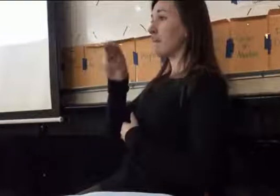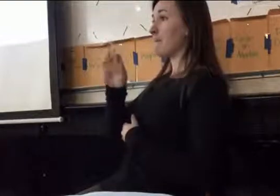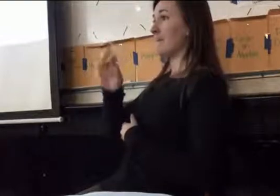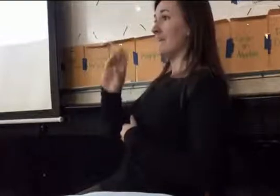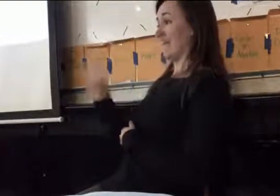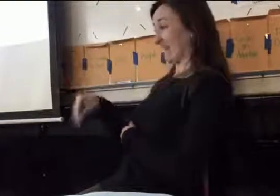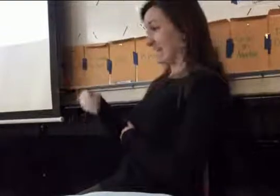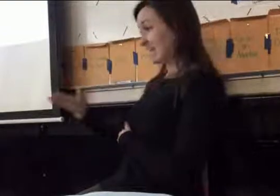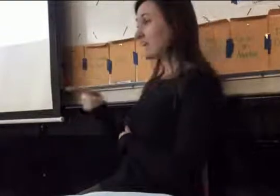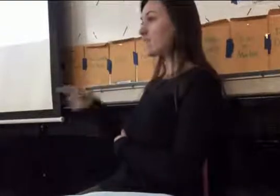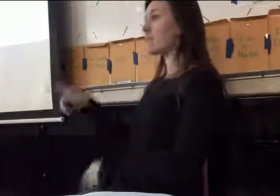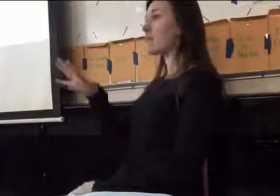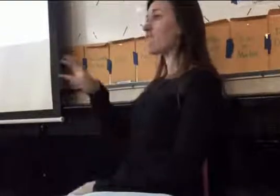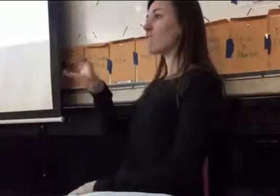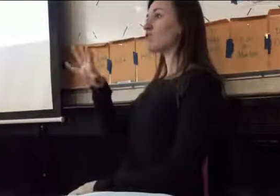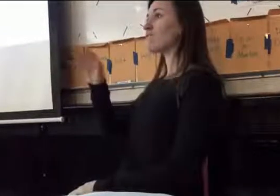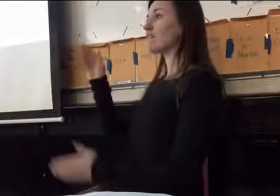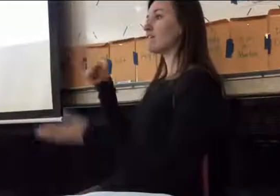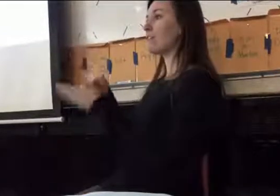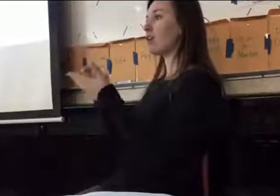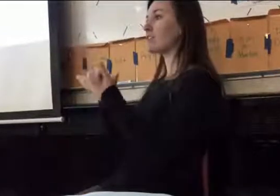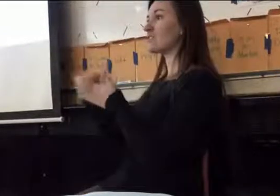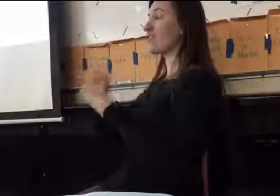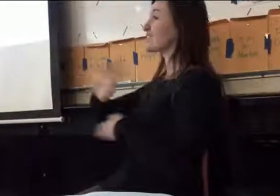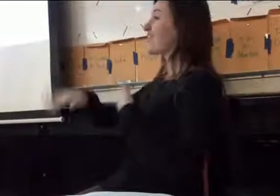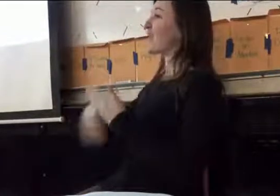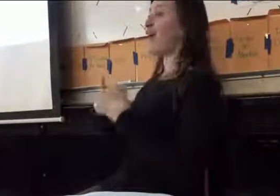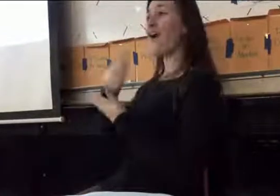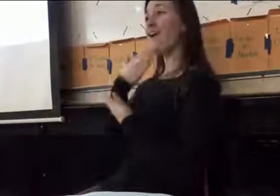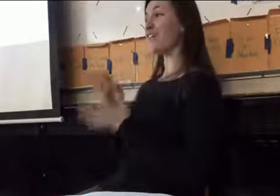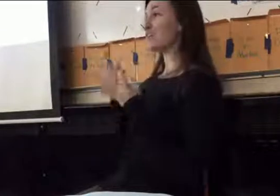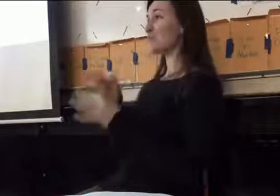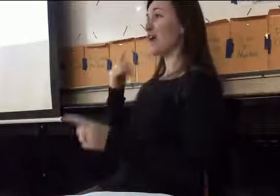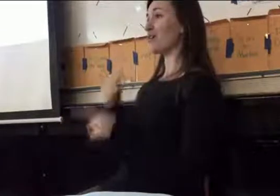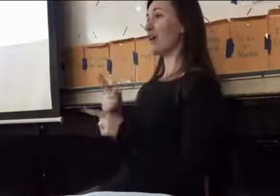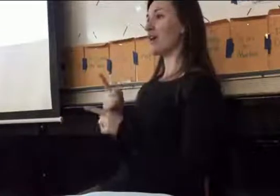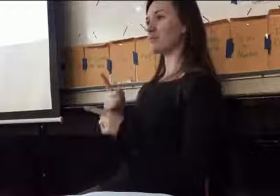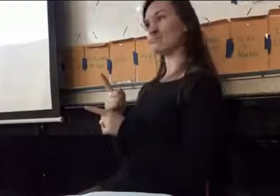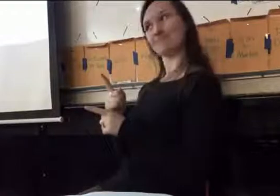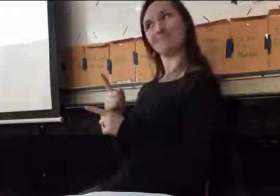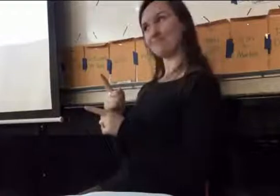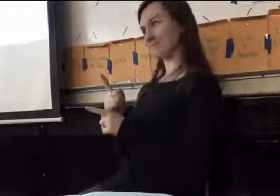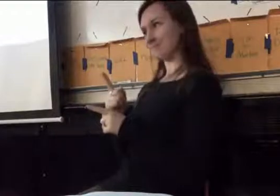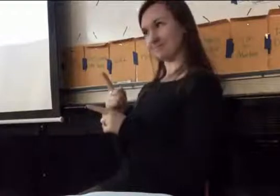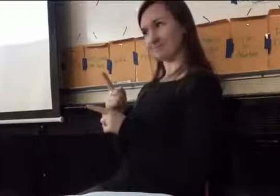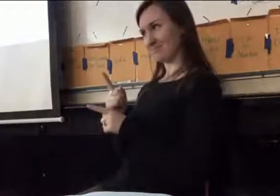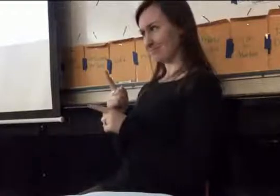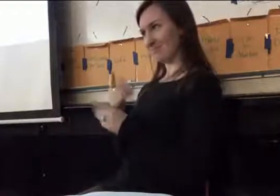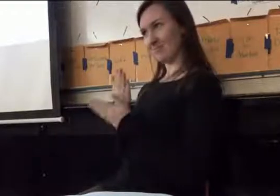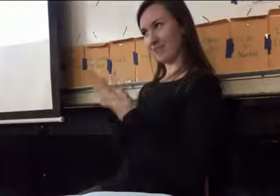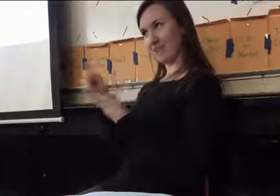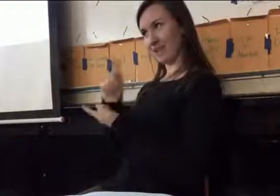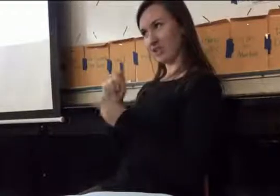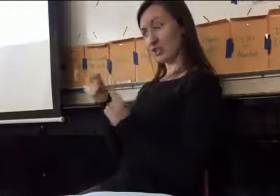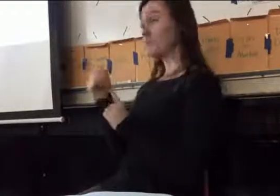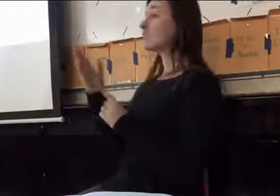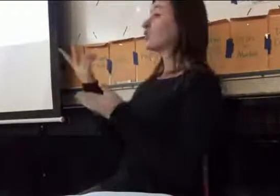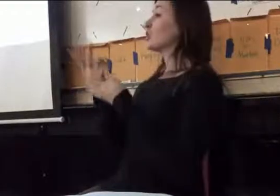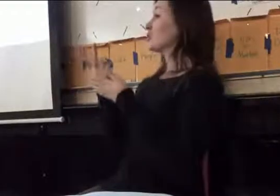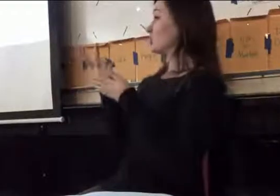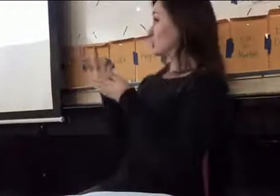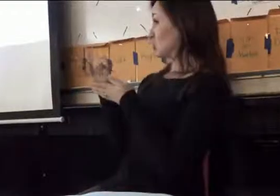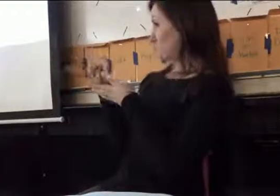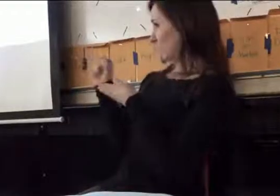$450,000, and all is well, right? Well, no. That's where things really change. You see, 2 weeks ago, on the